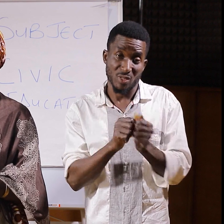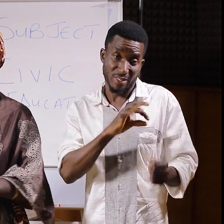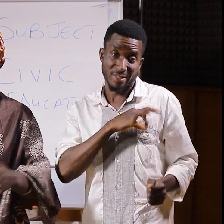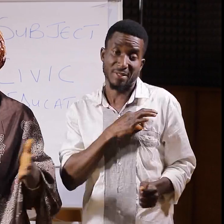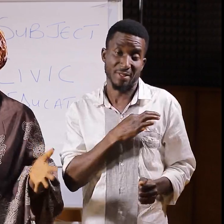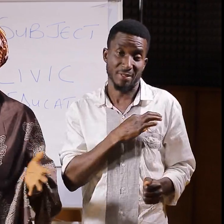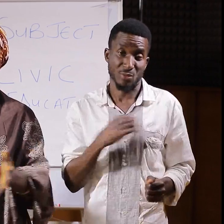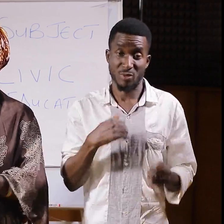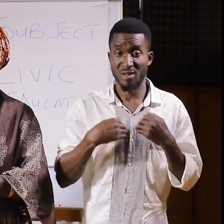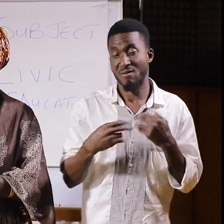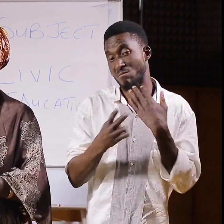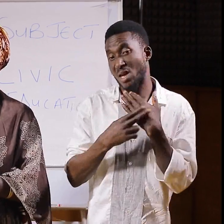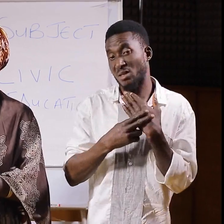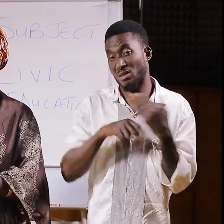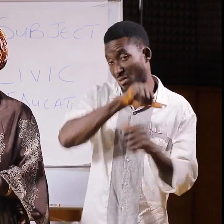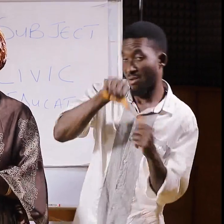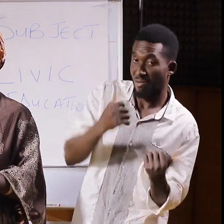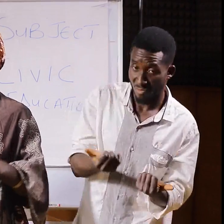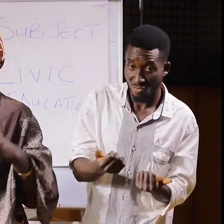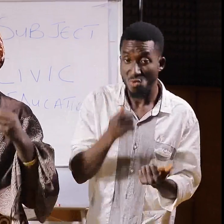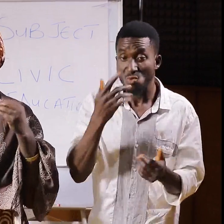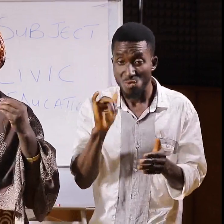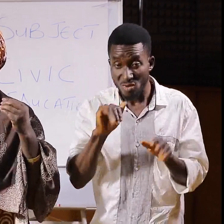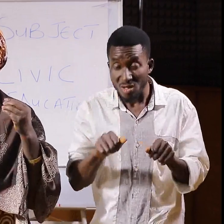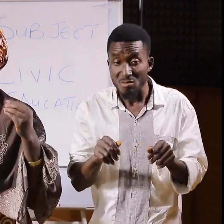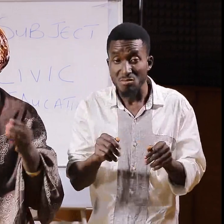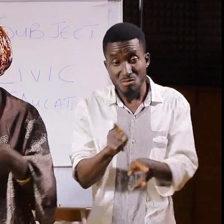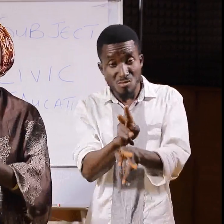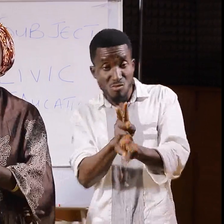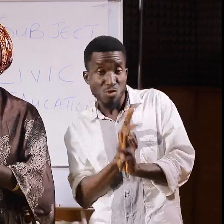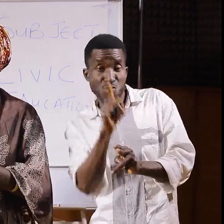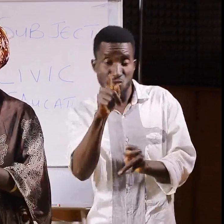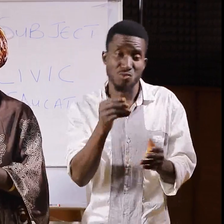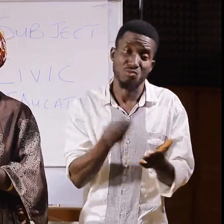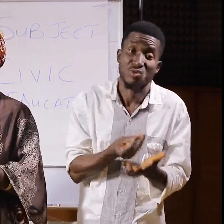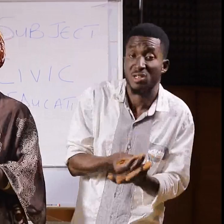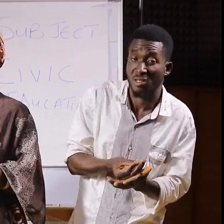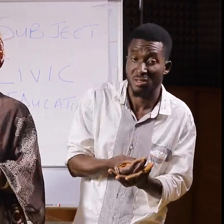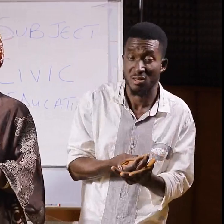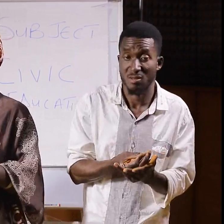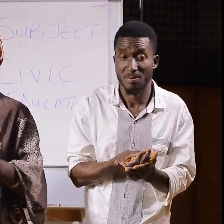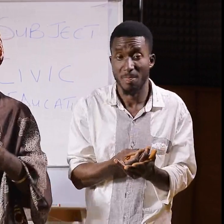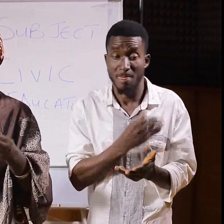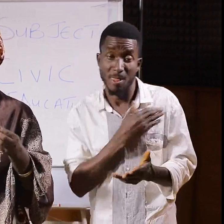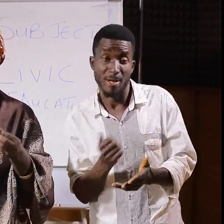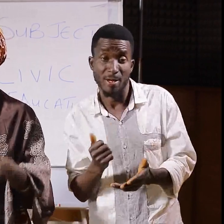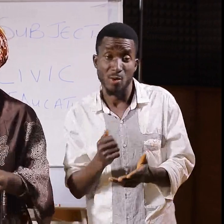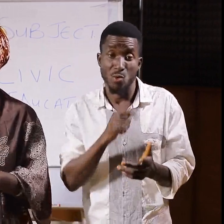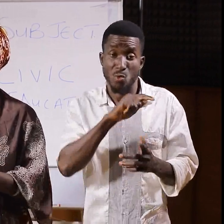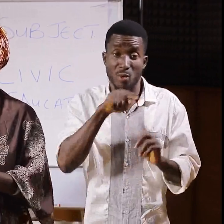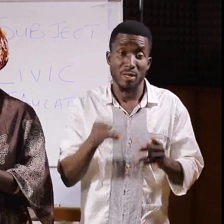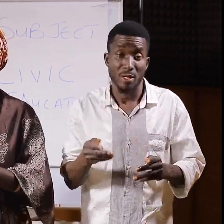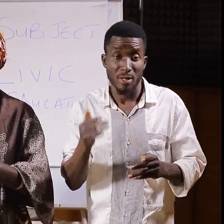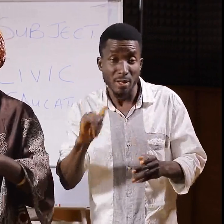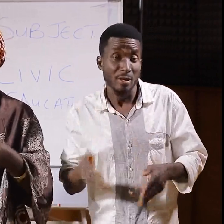Yes, we have banks around who can give you loan. And when they give